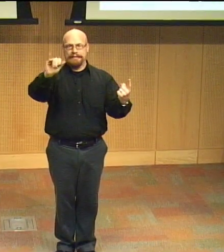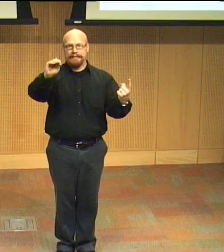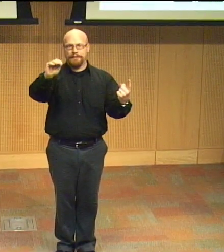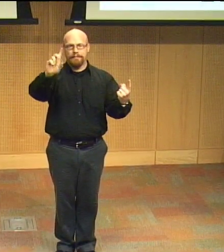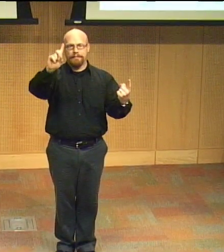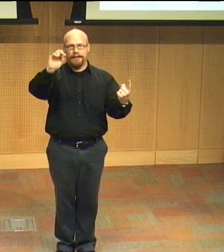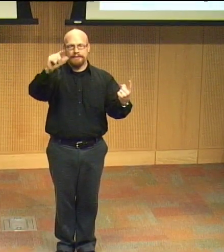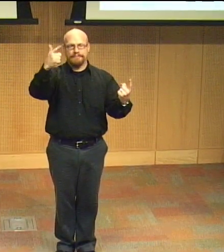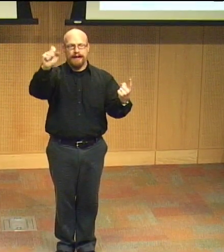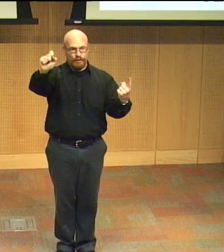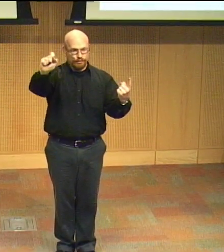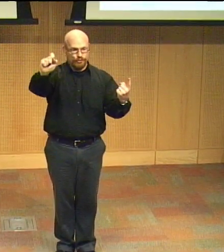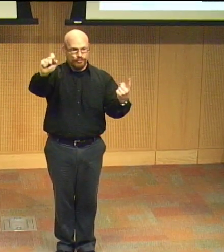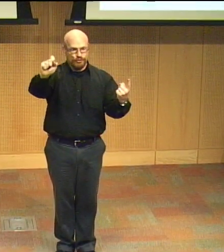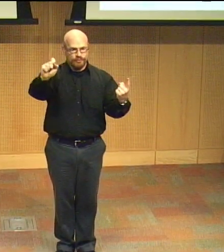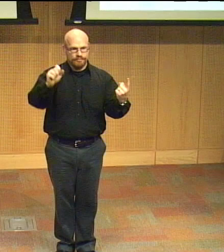We have Dr. Kim Dodge.